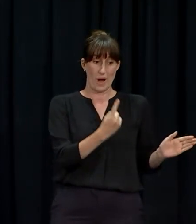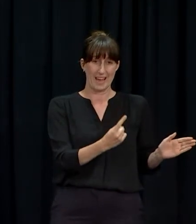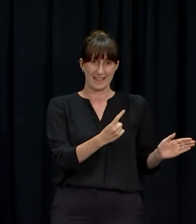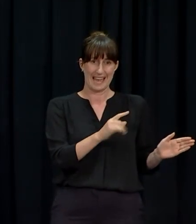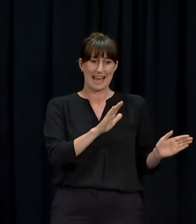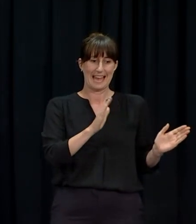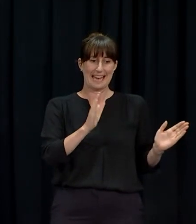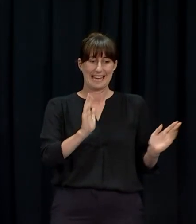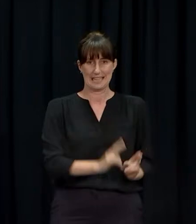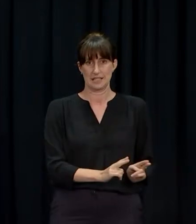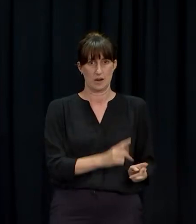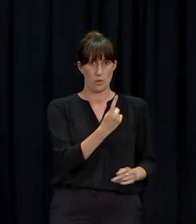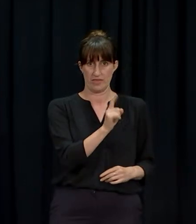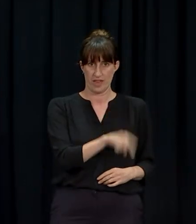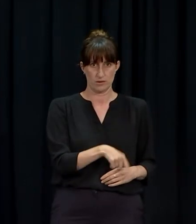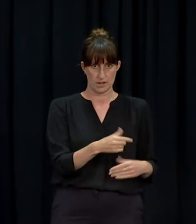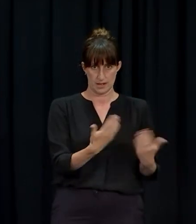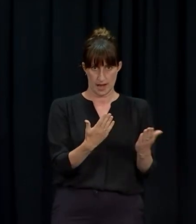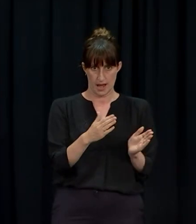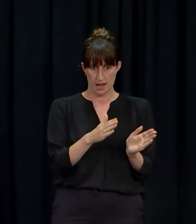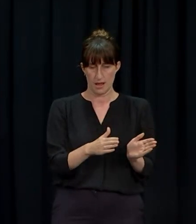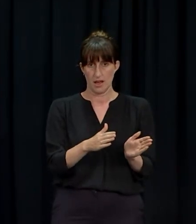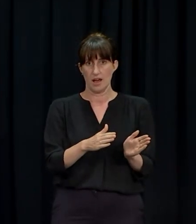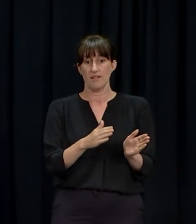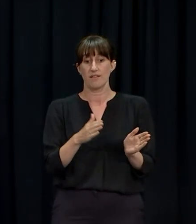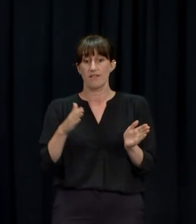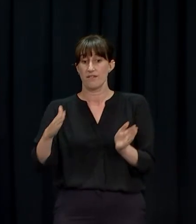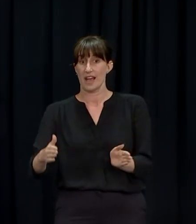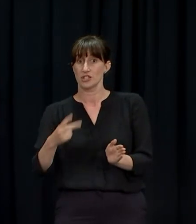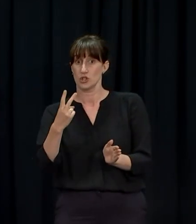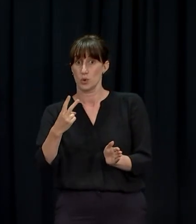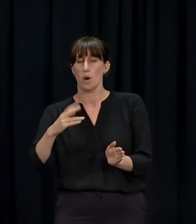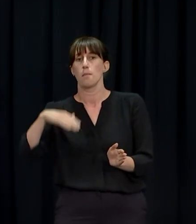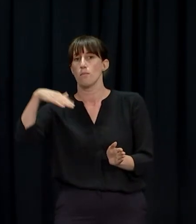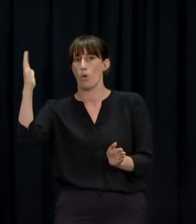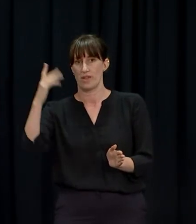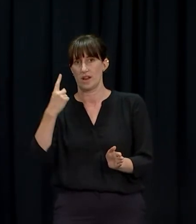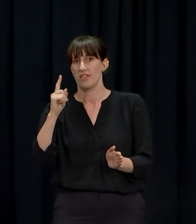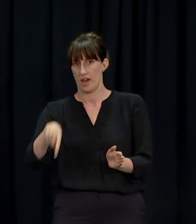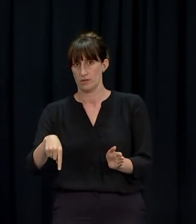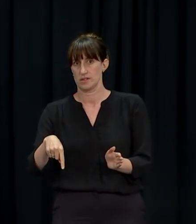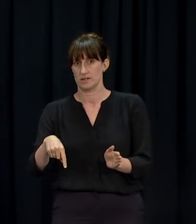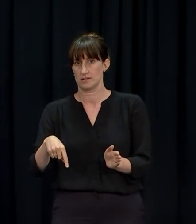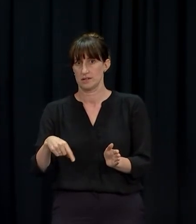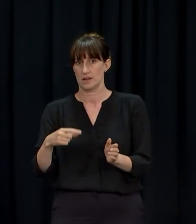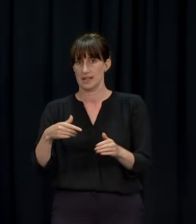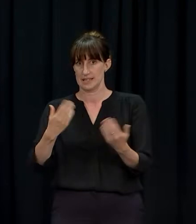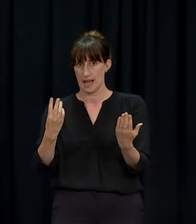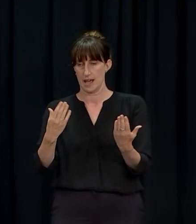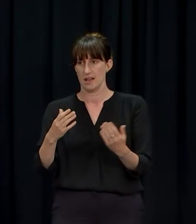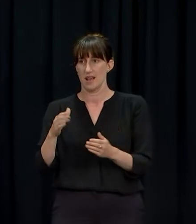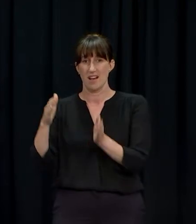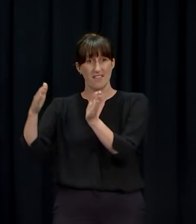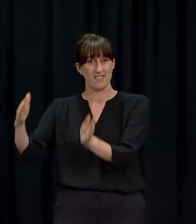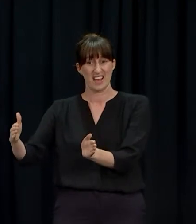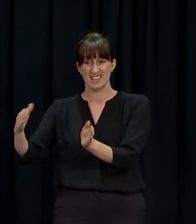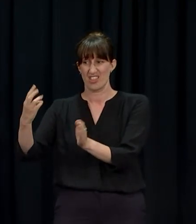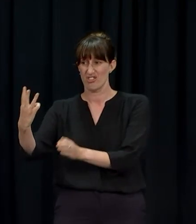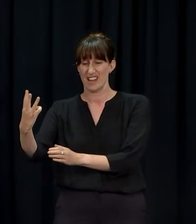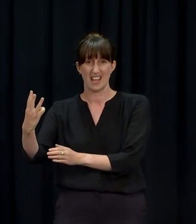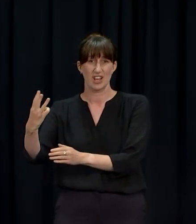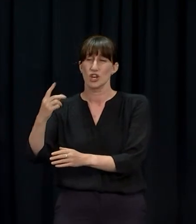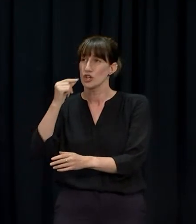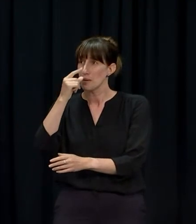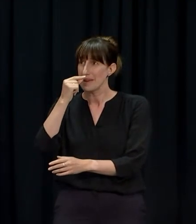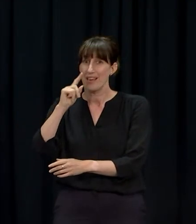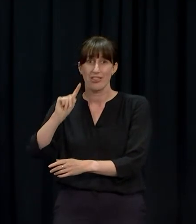phase 2. And in terms of between phase 2 and phase 3, it could be in the thousands, but